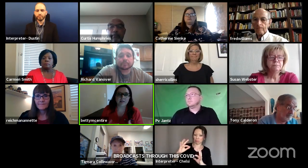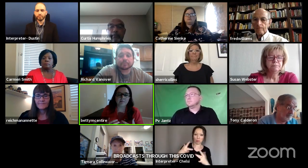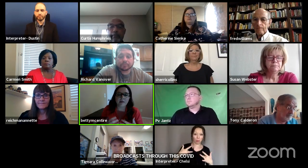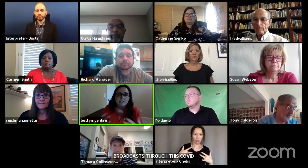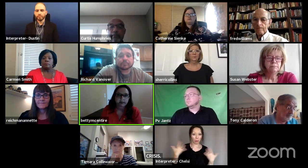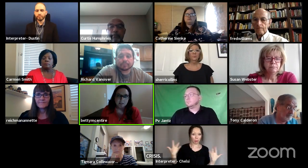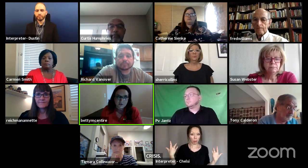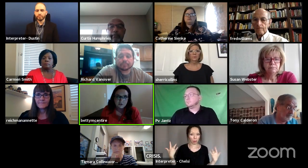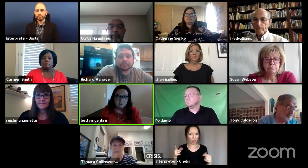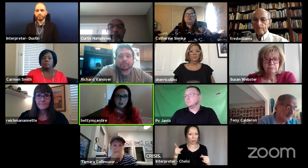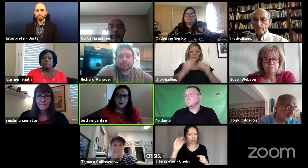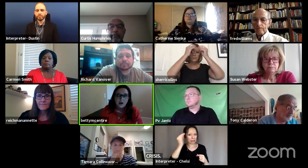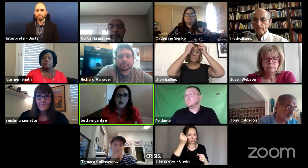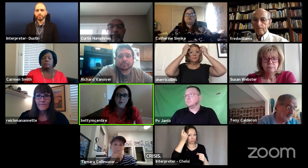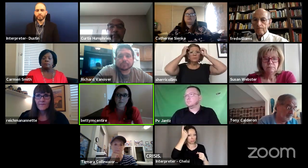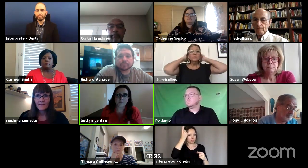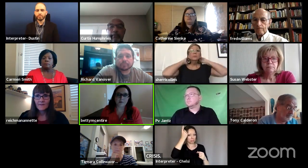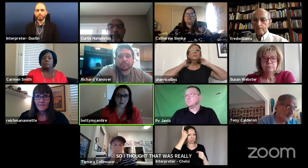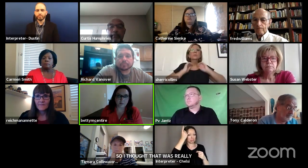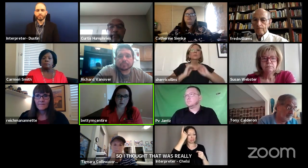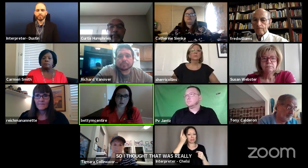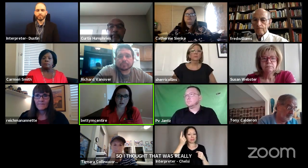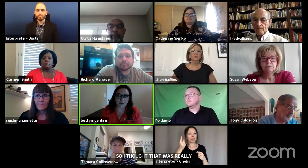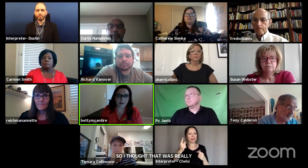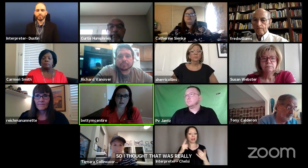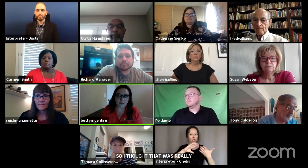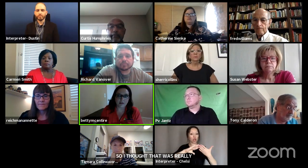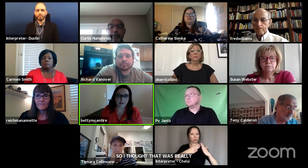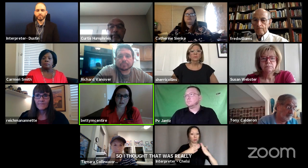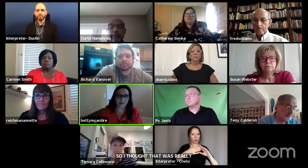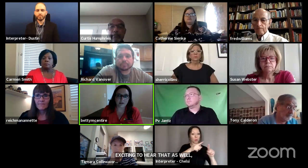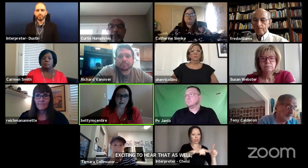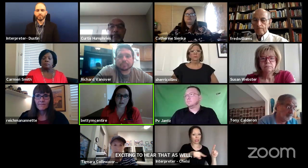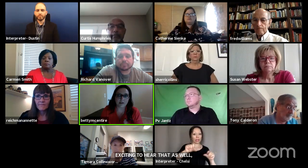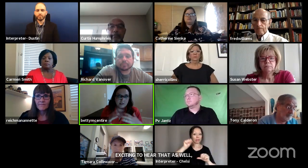that the message from the community,